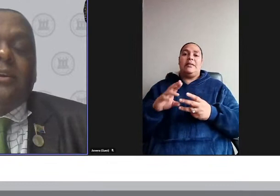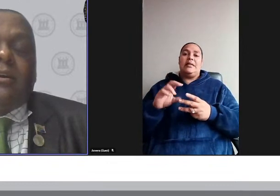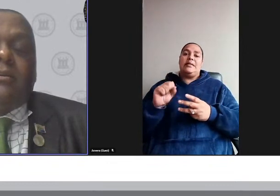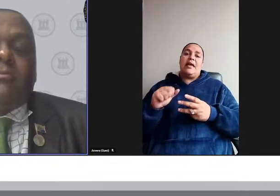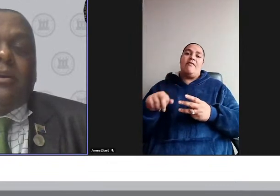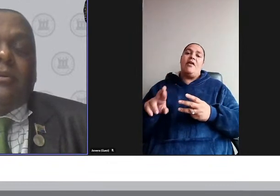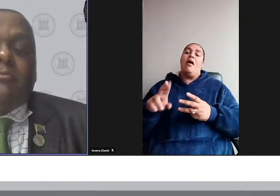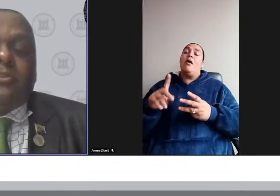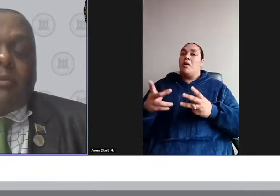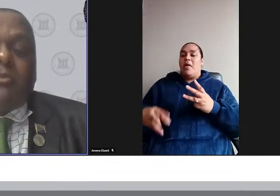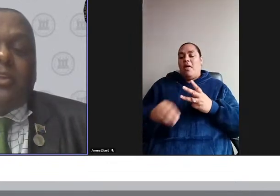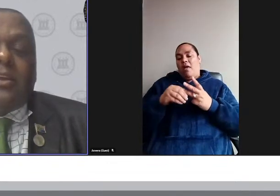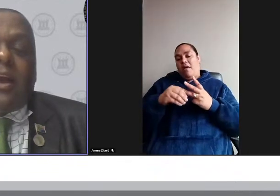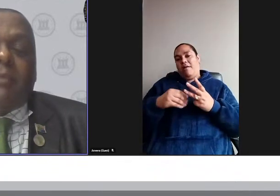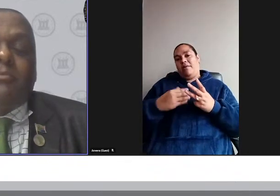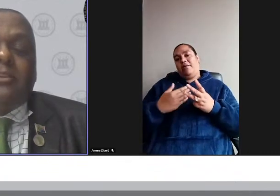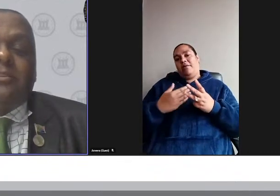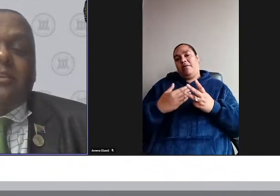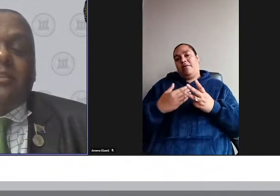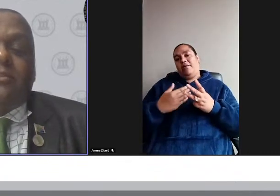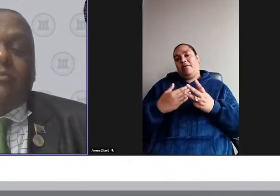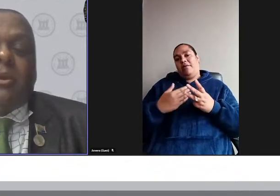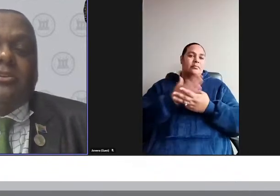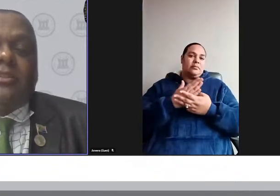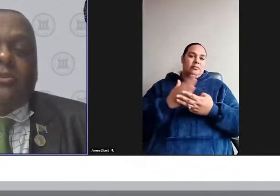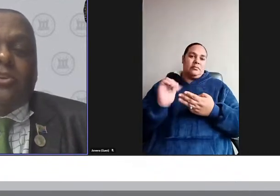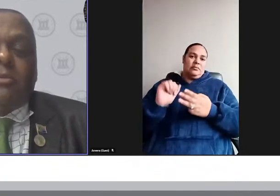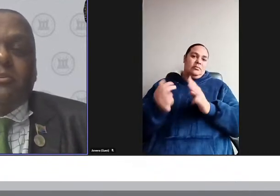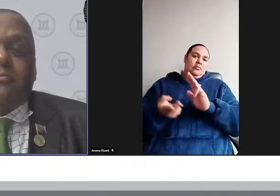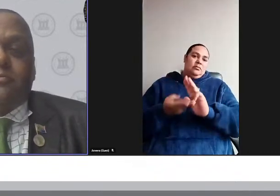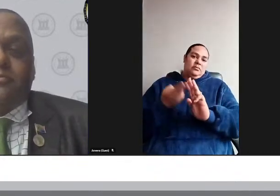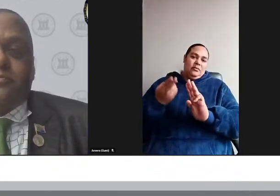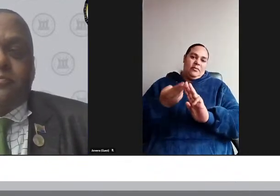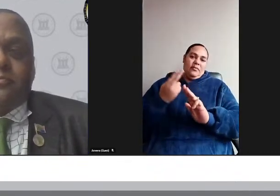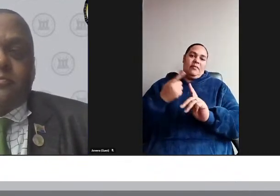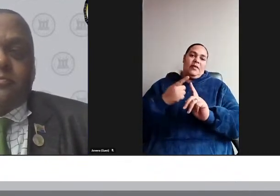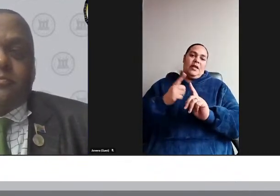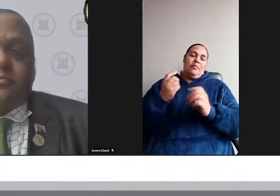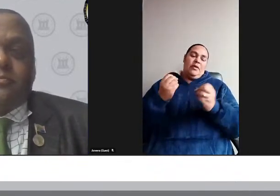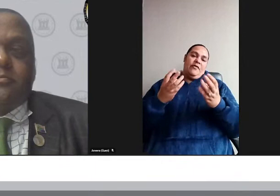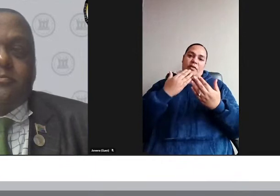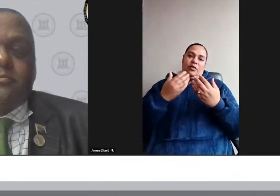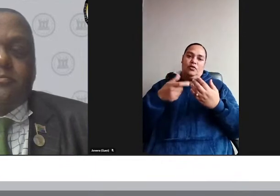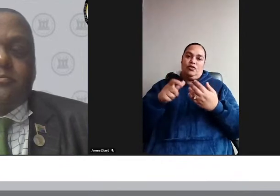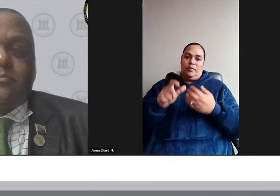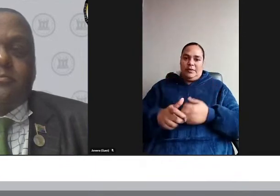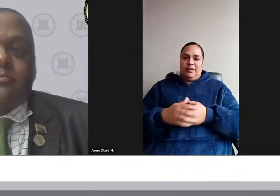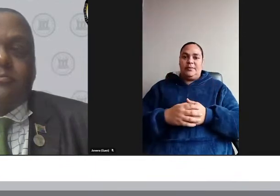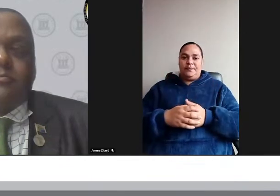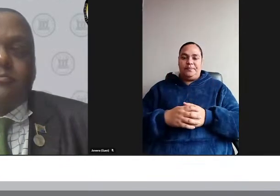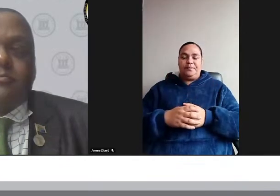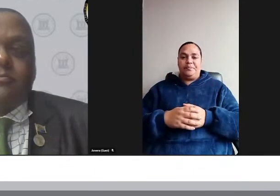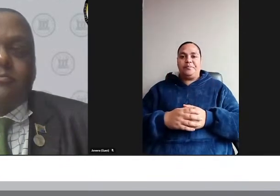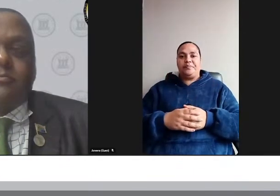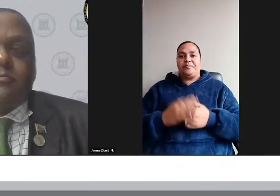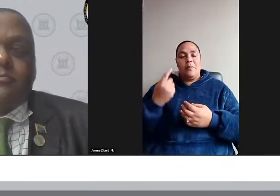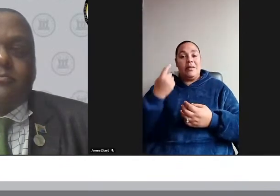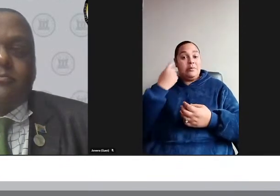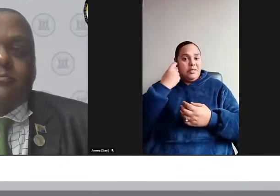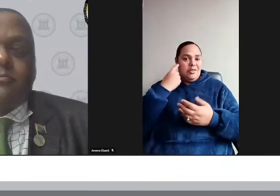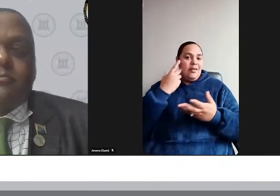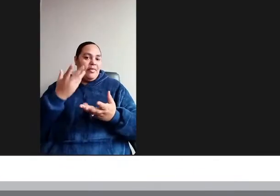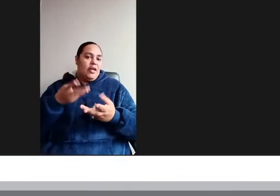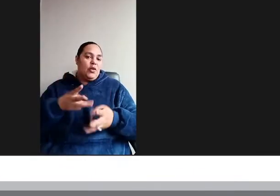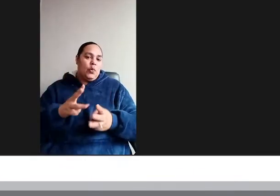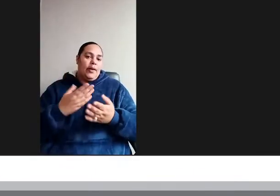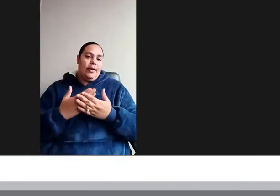add some of the updates and the information. Thank you, Chairperson. Thank you very much, Mr. Secretary. In that order, you